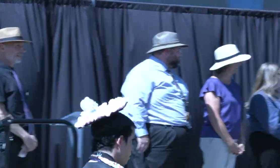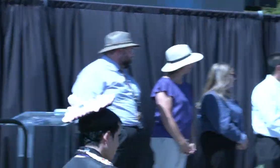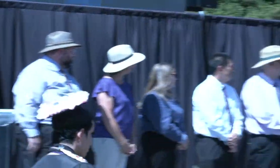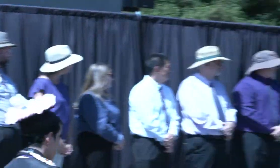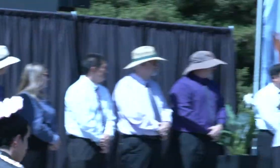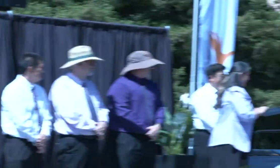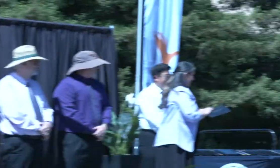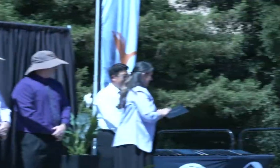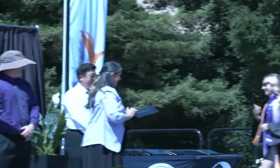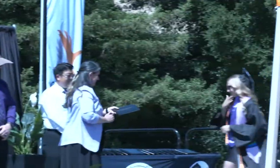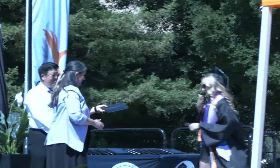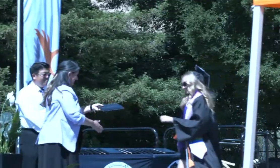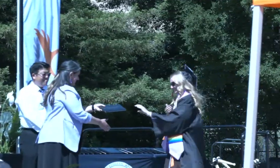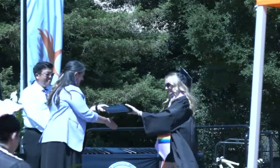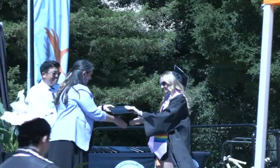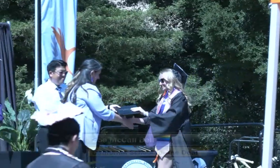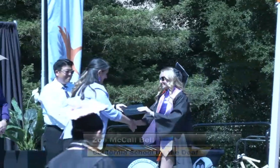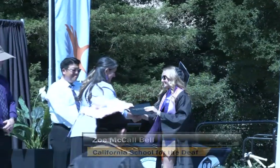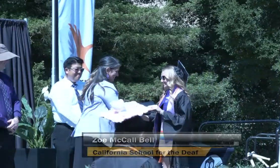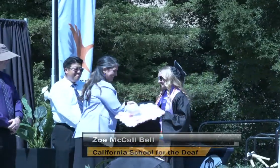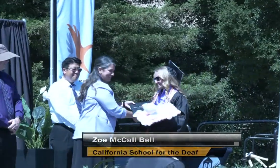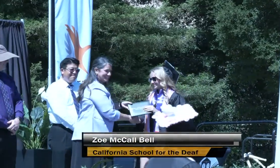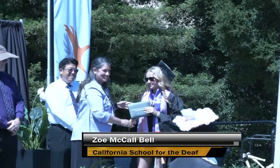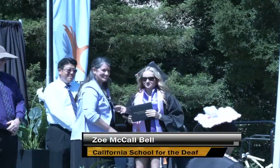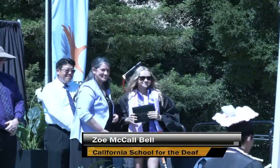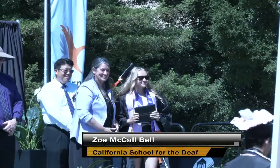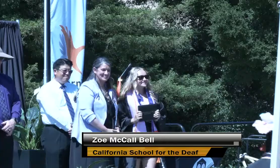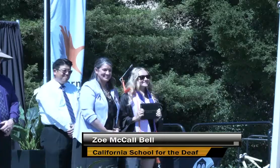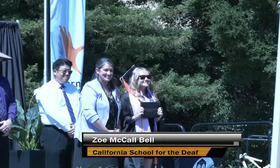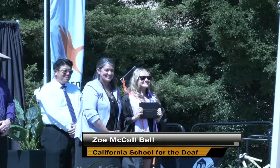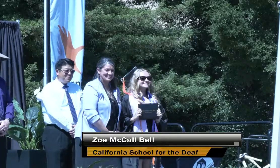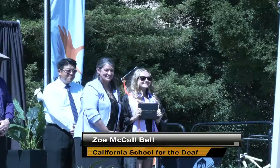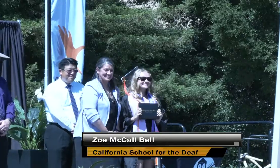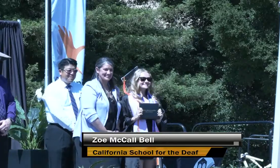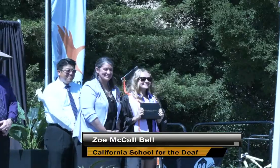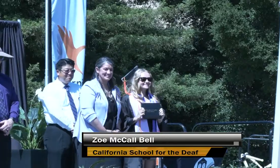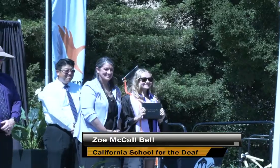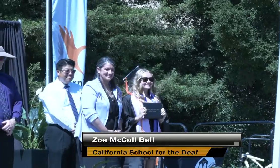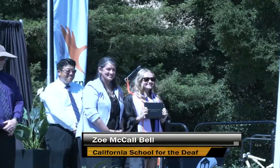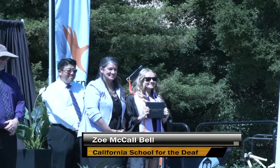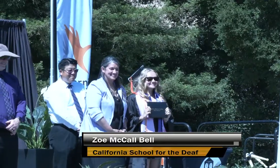Zoe McCall Bell.